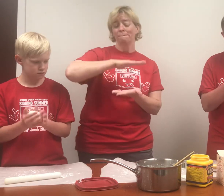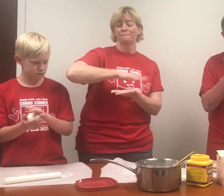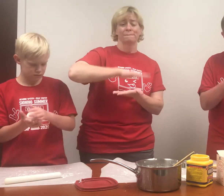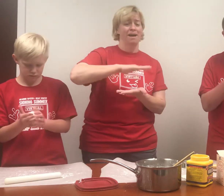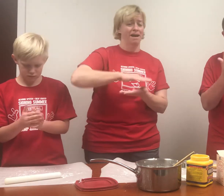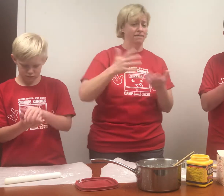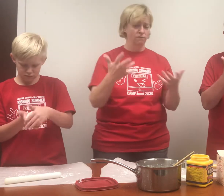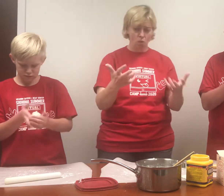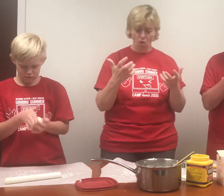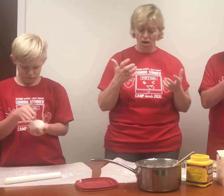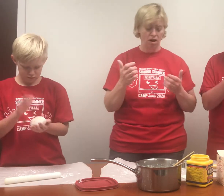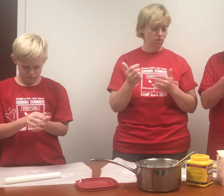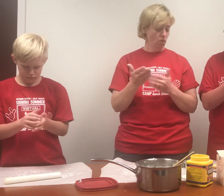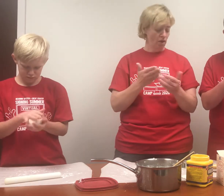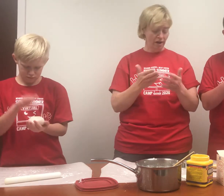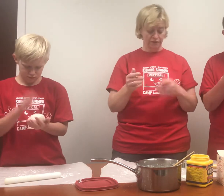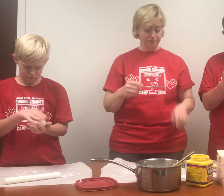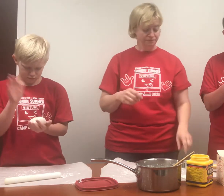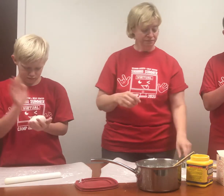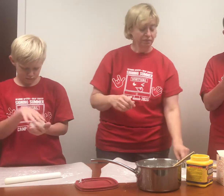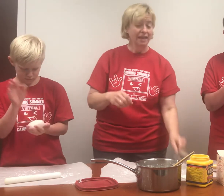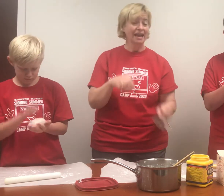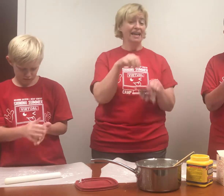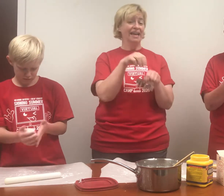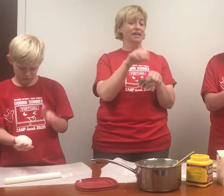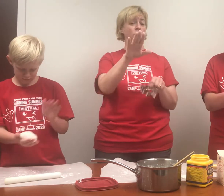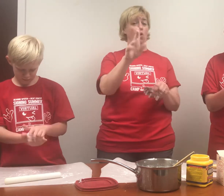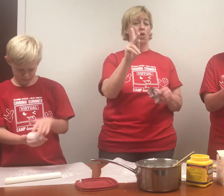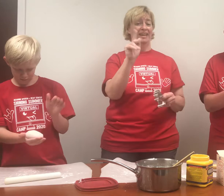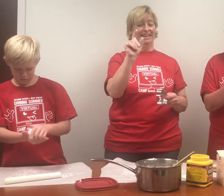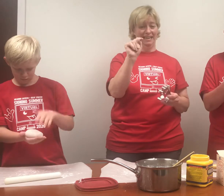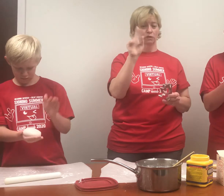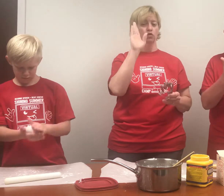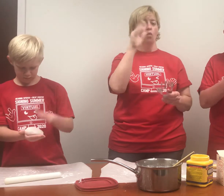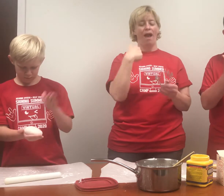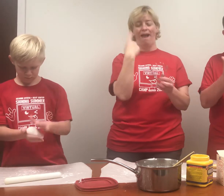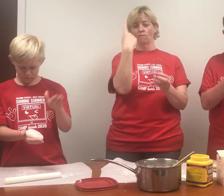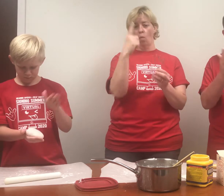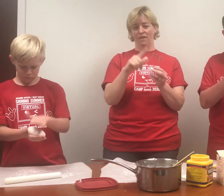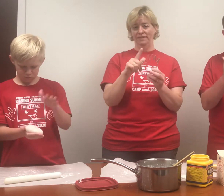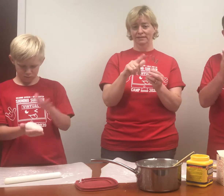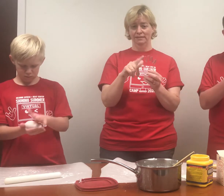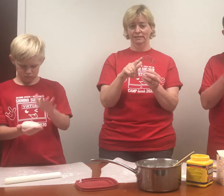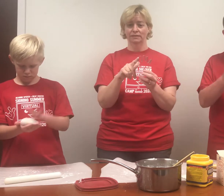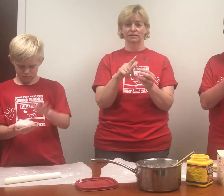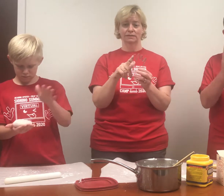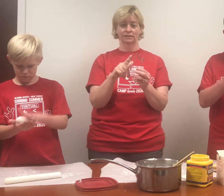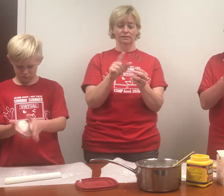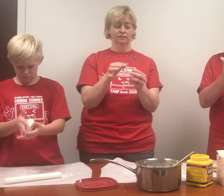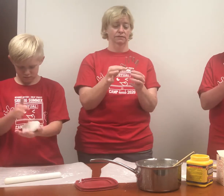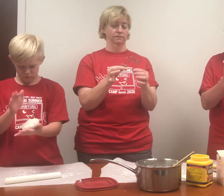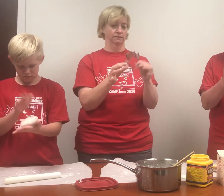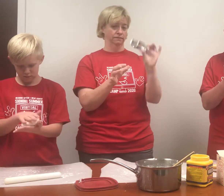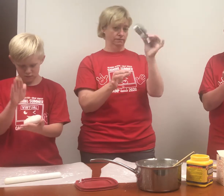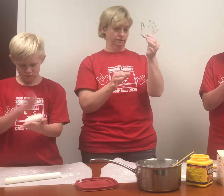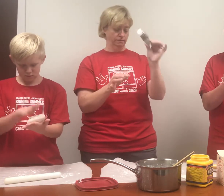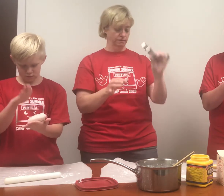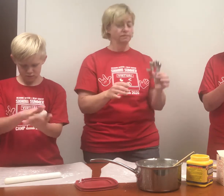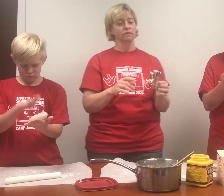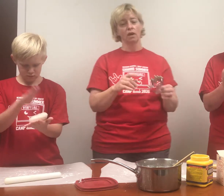anything for a roller is fine. In your kit, you will have a cookie cutter that is